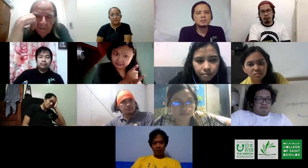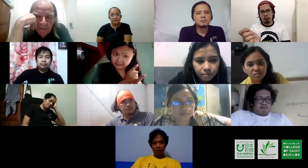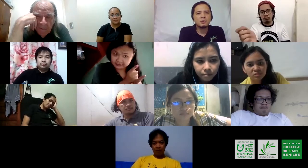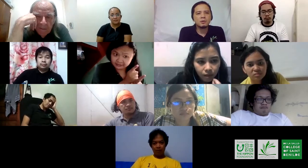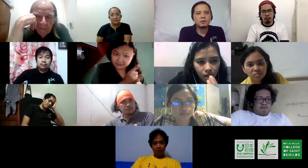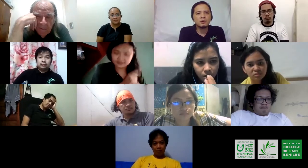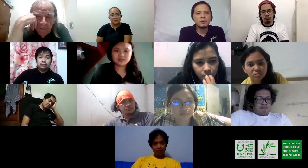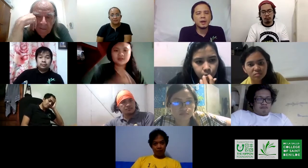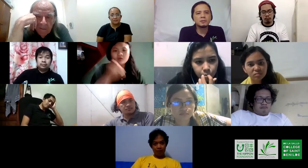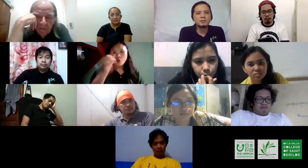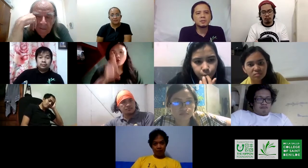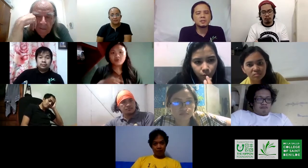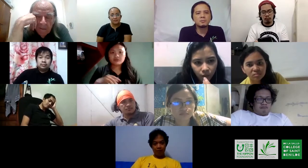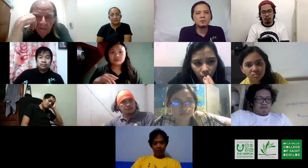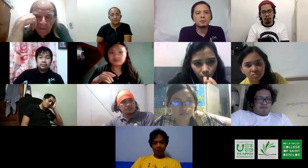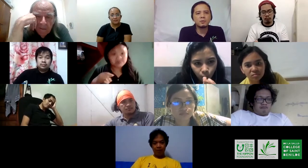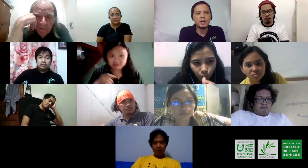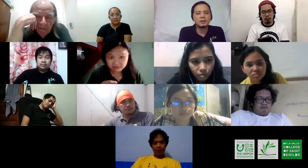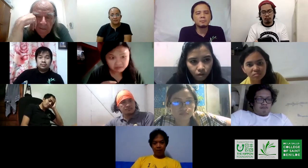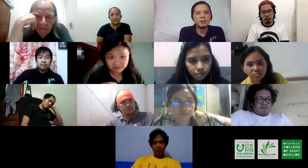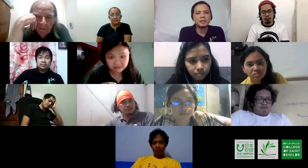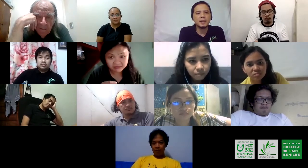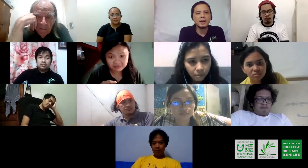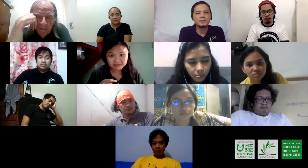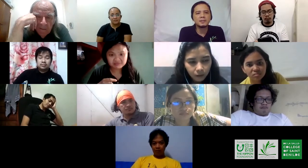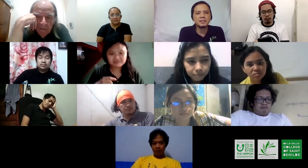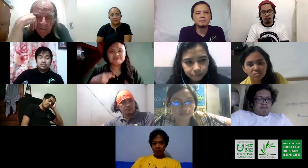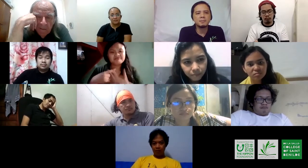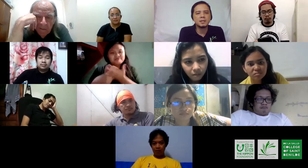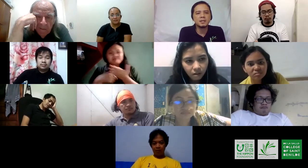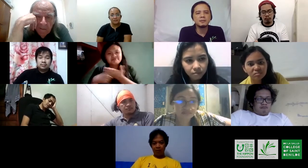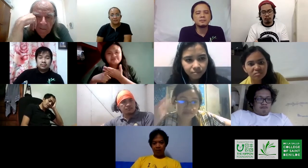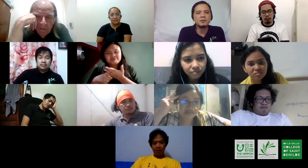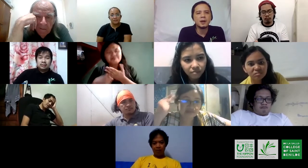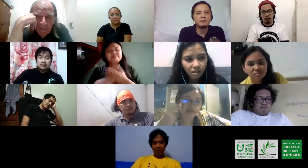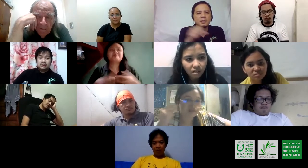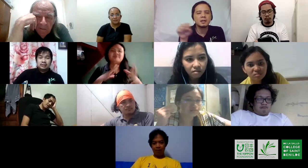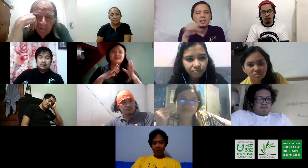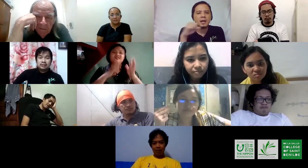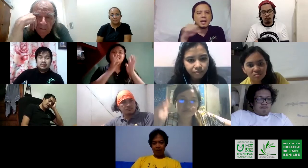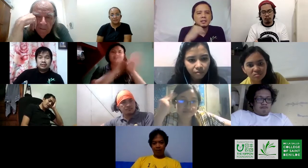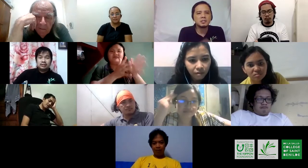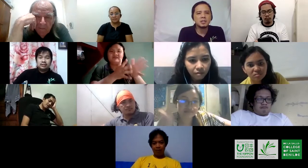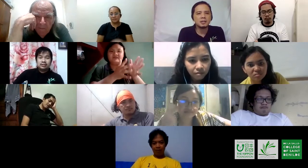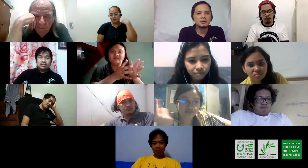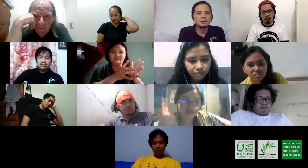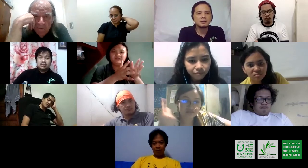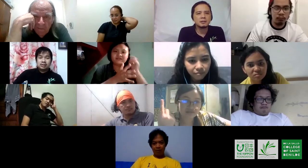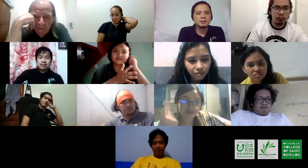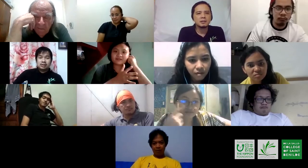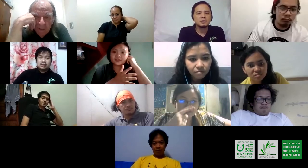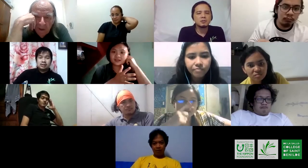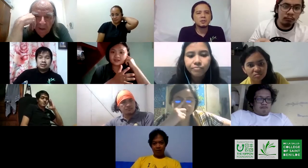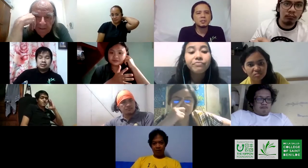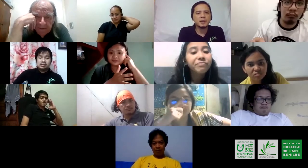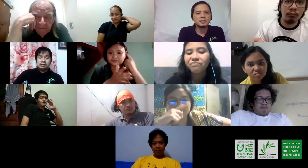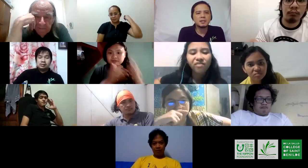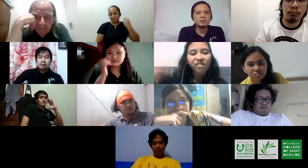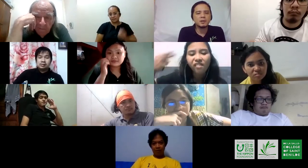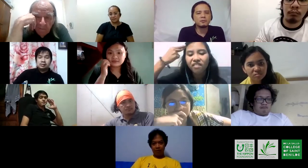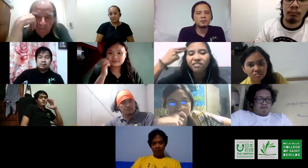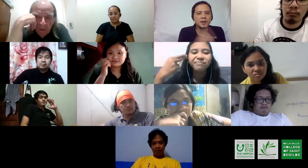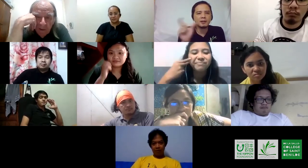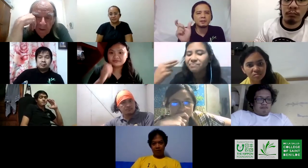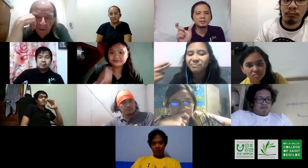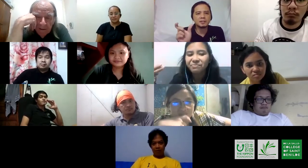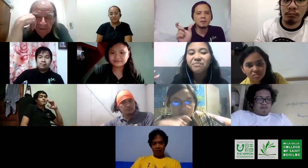Tuesday, tomorrow, and Tuesday, tomorrow, right, might have the same meaning, even if you have a head shake. So it's Yeah. best that